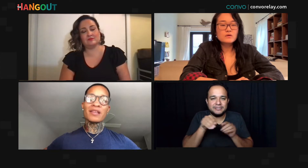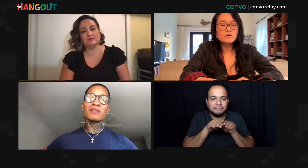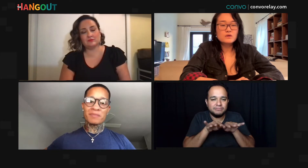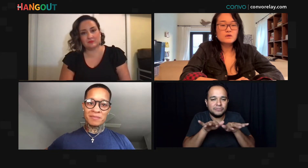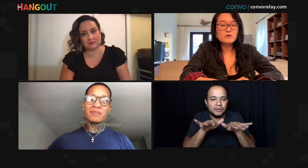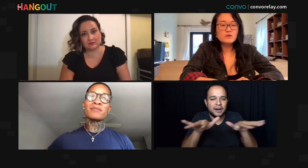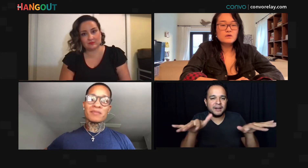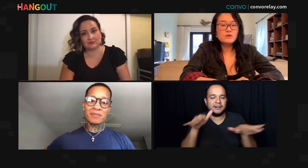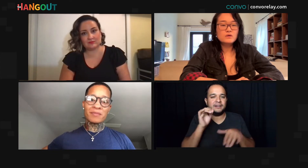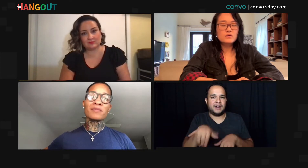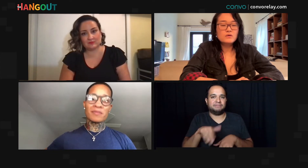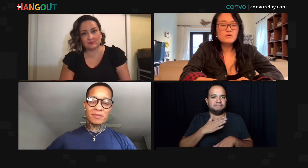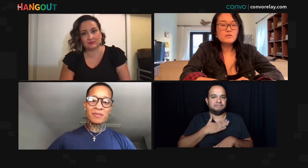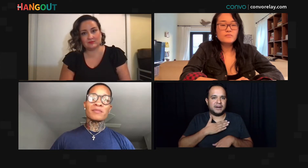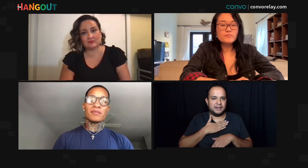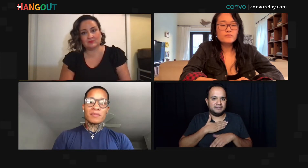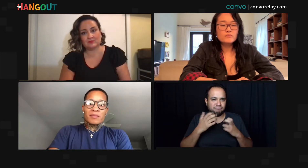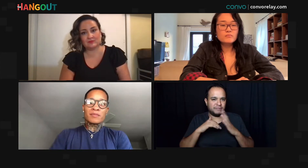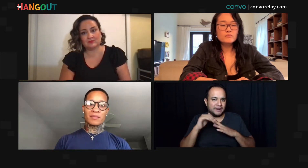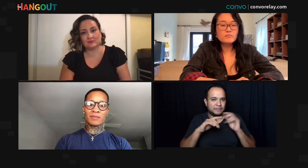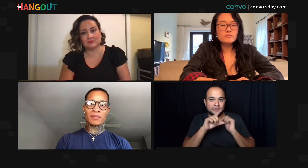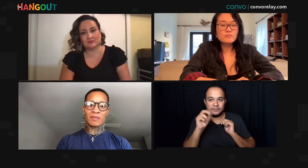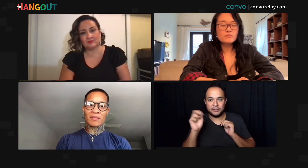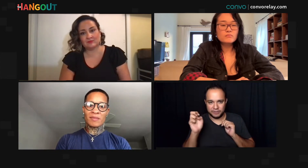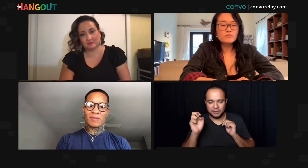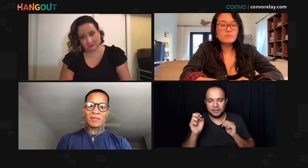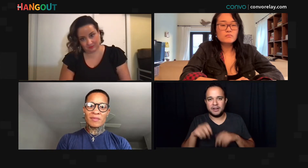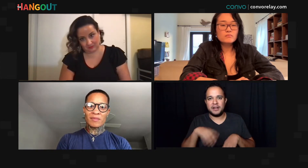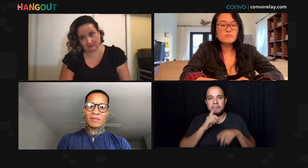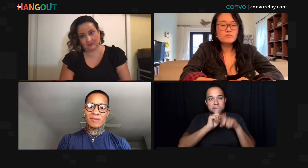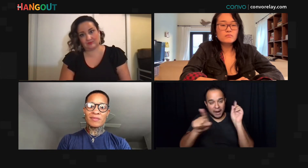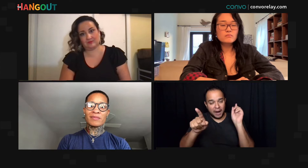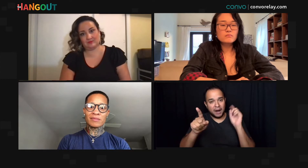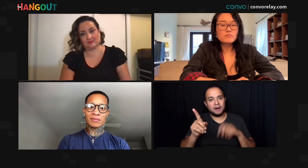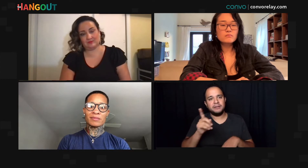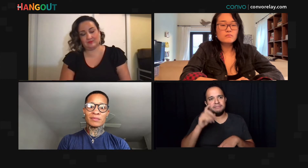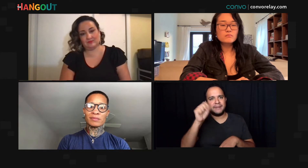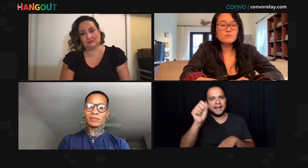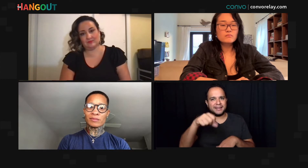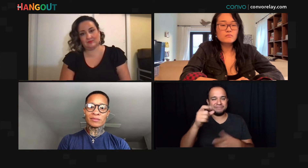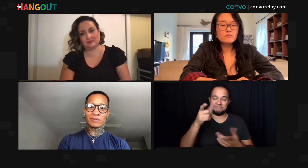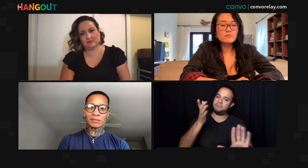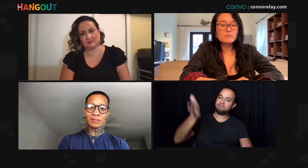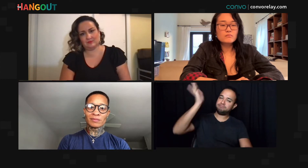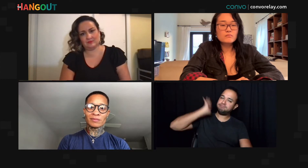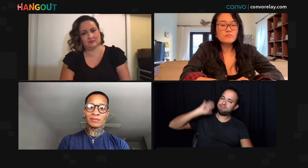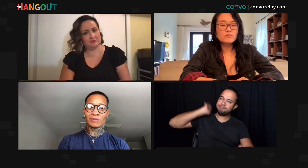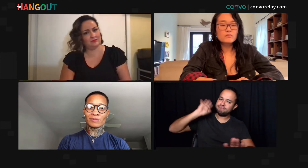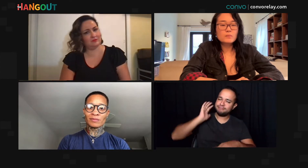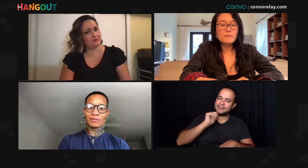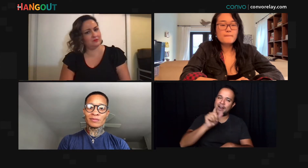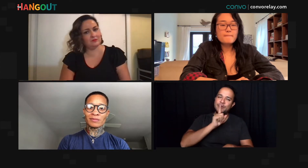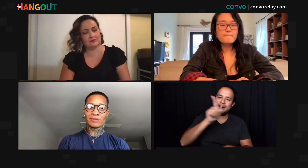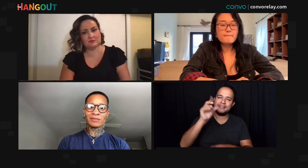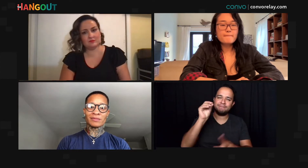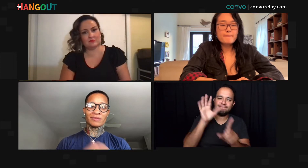just close friends and then other people and eventually completely. But yeah,